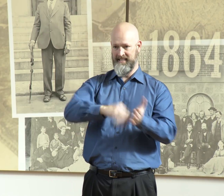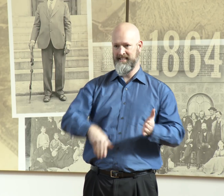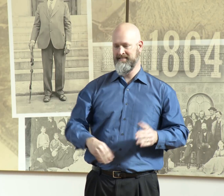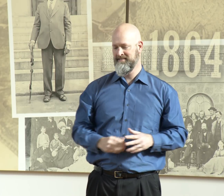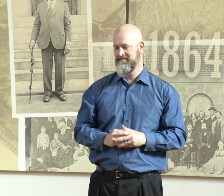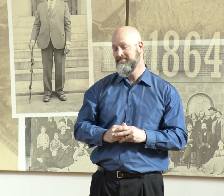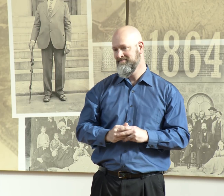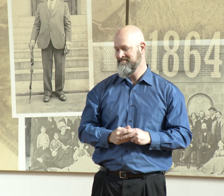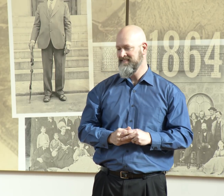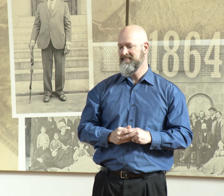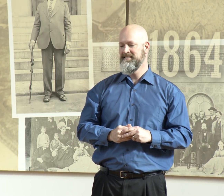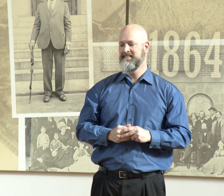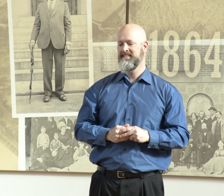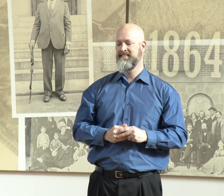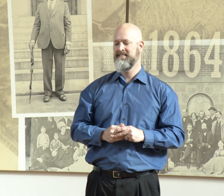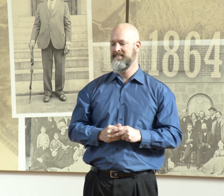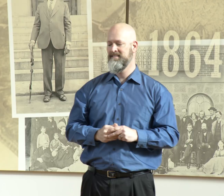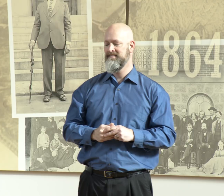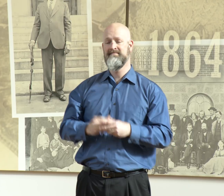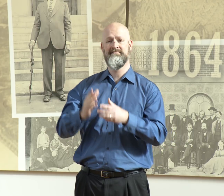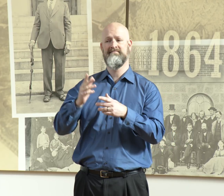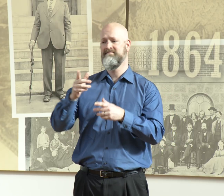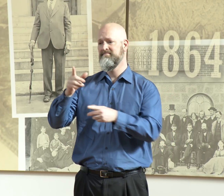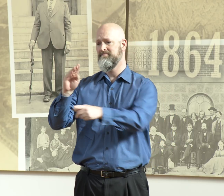"do it again," and he'd say, "do it again."